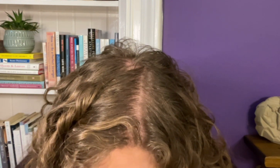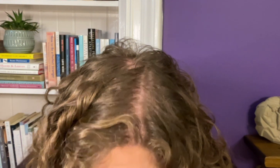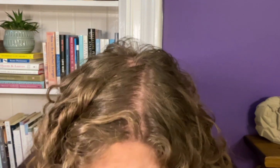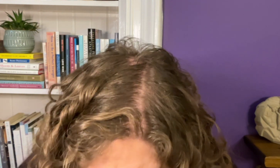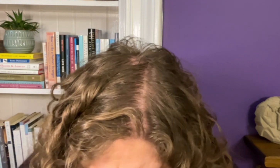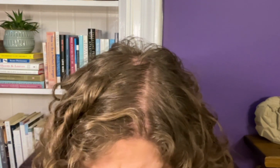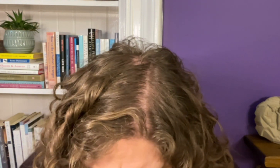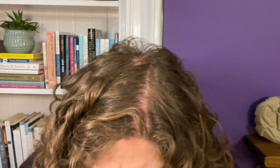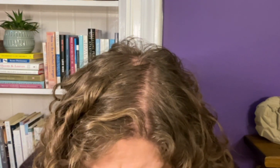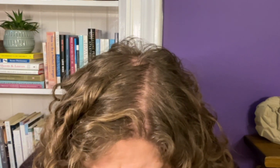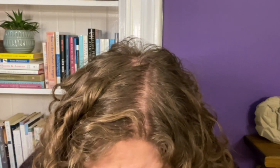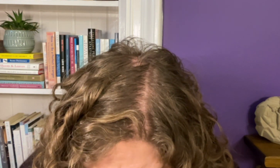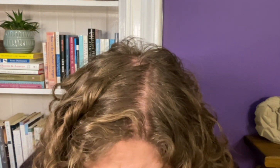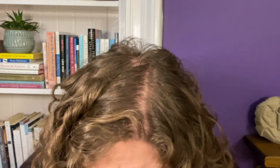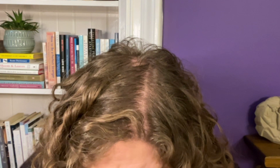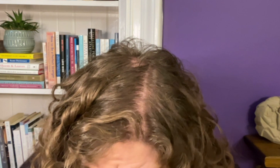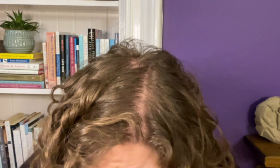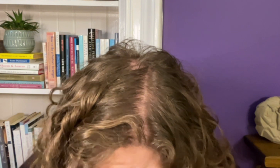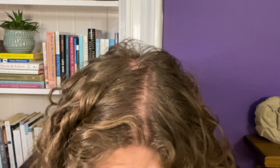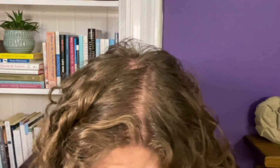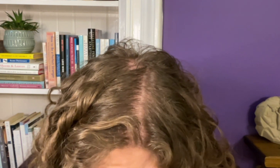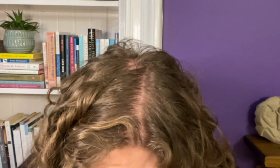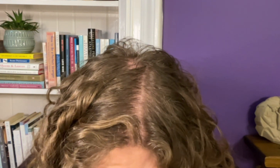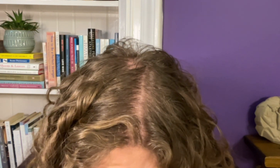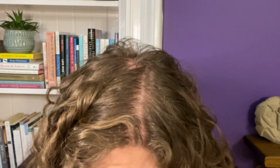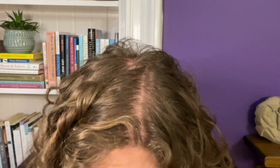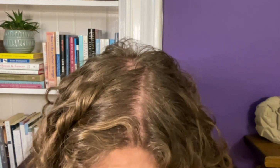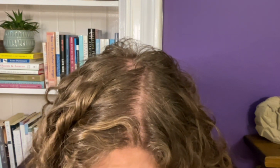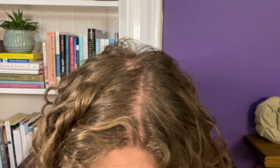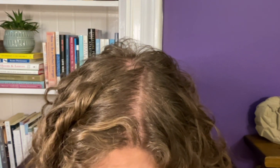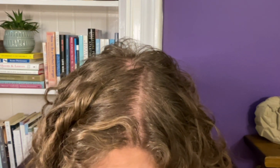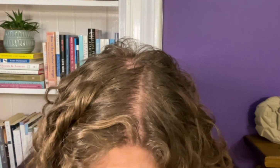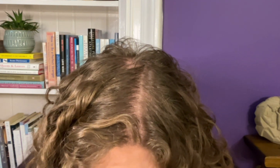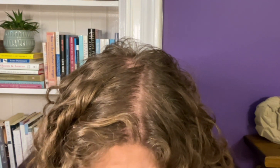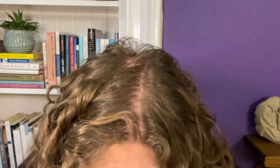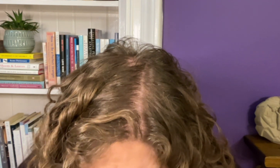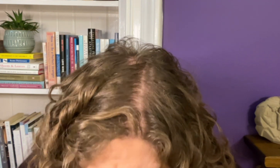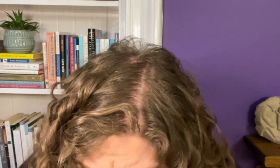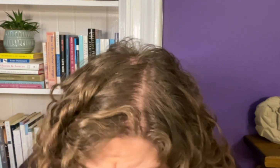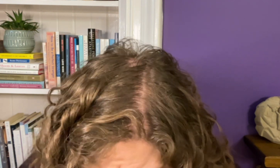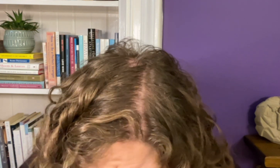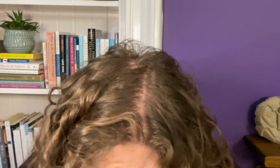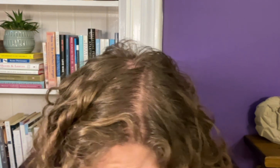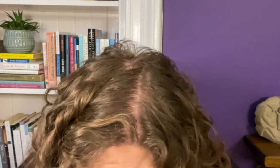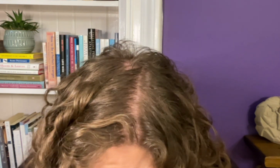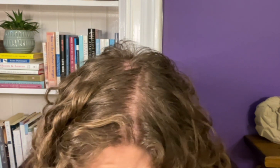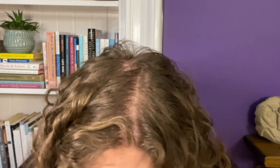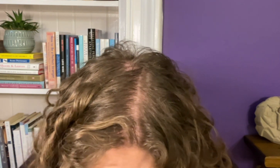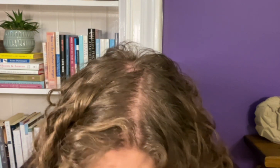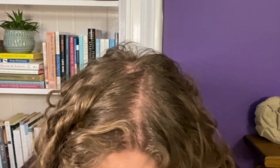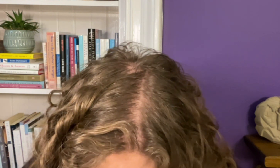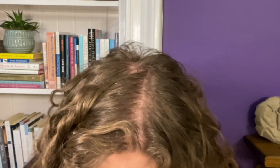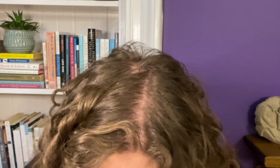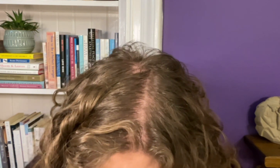We pray this day for those who see no reason for hope, whose day-to-day life has no evidence of good